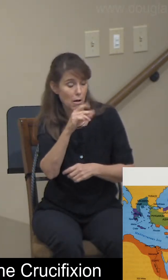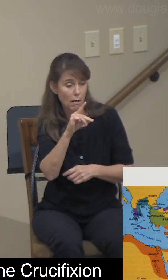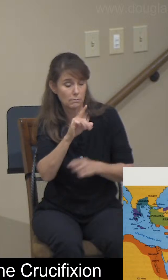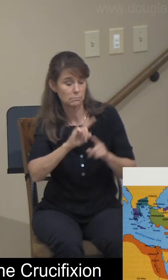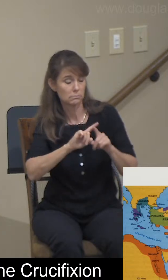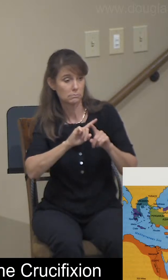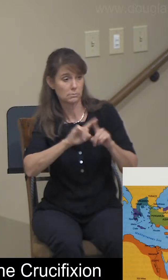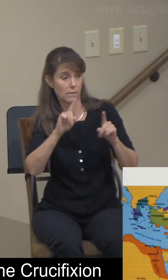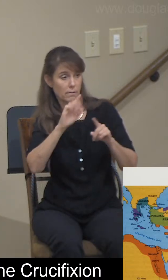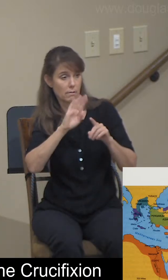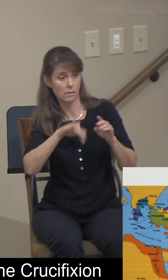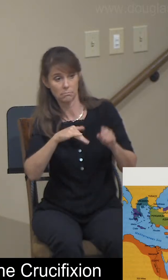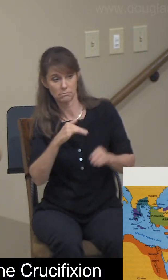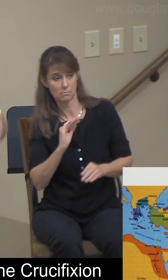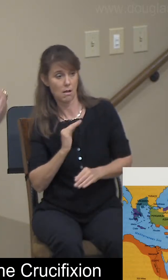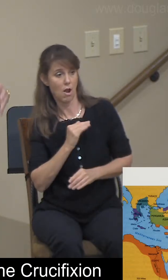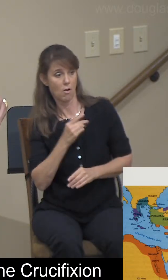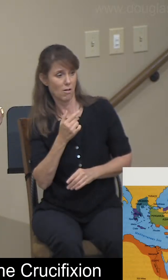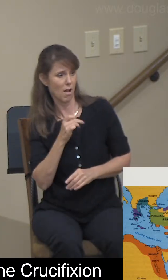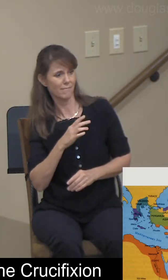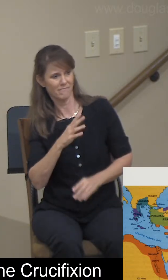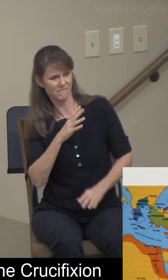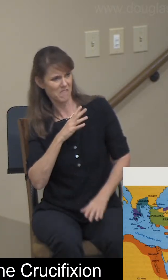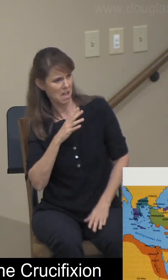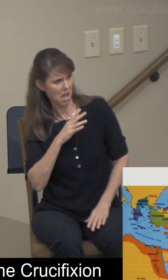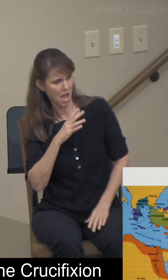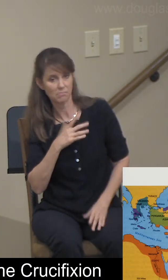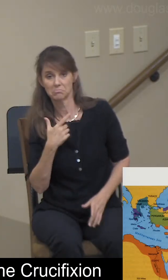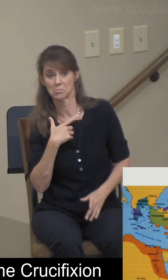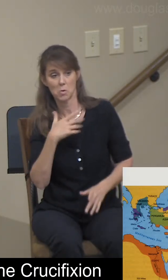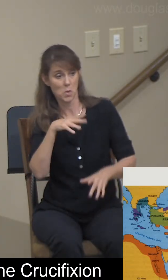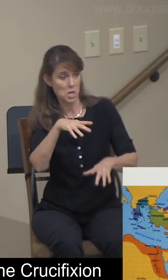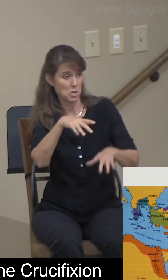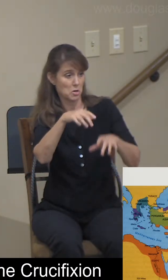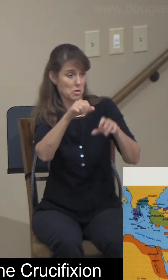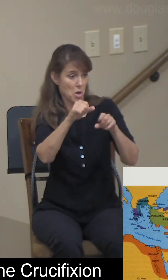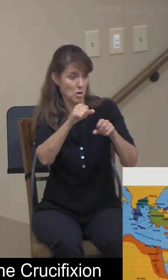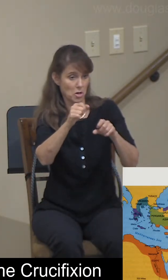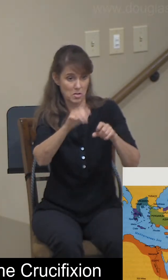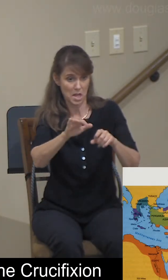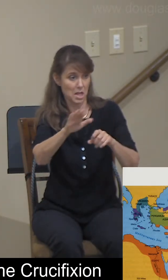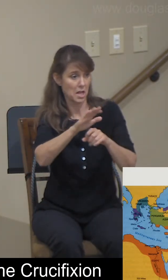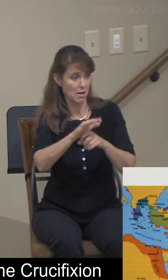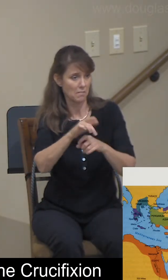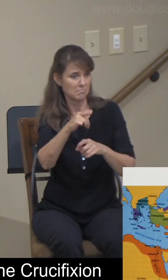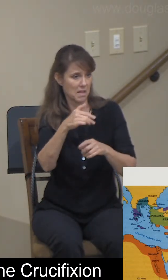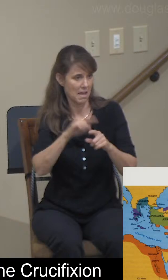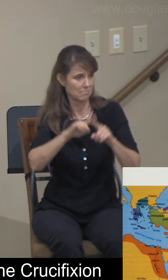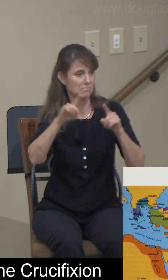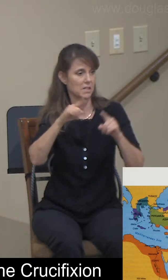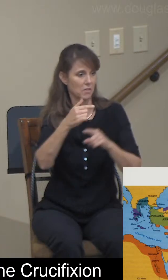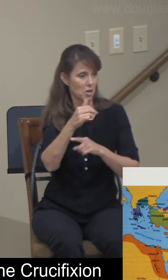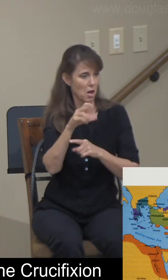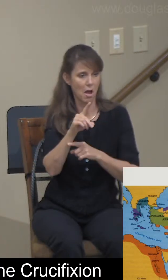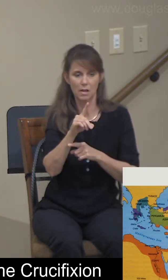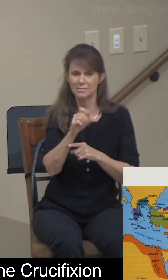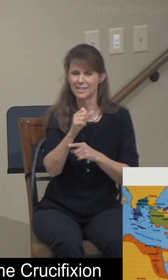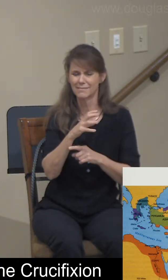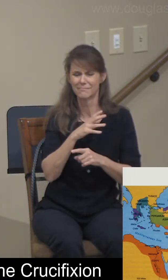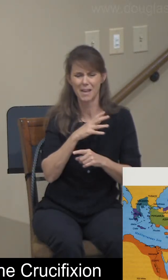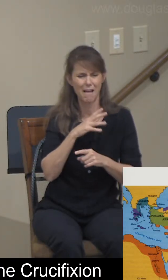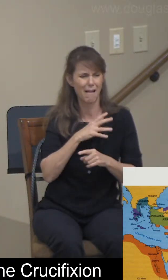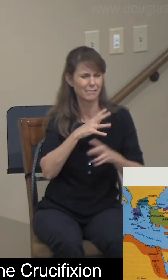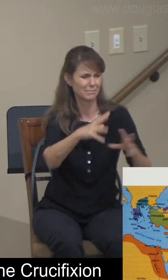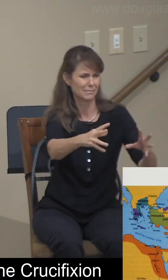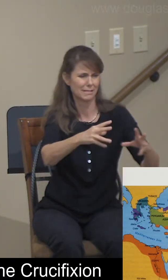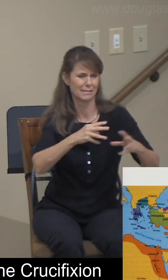own panoply of gods. They say, look, we've conquered Syria, and they had these gods that we didn't know about. So we just absorb them into our